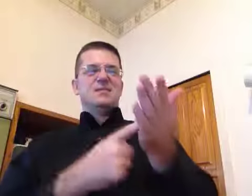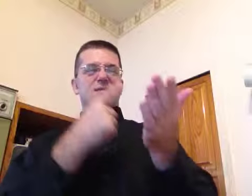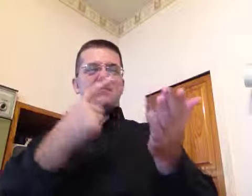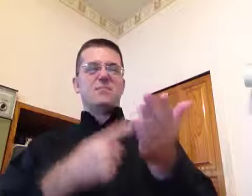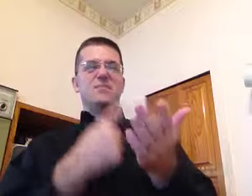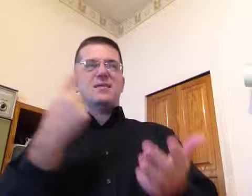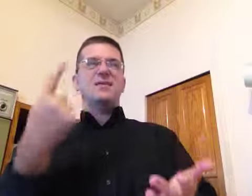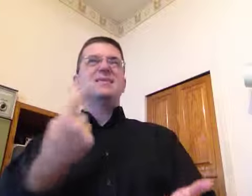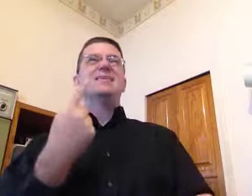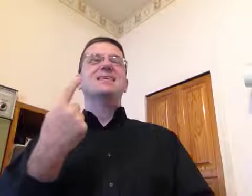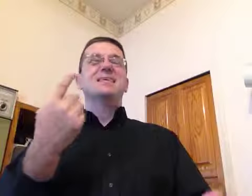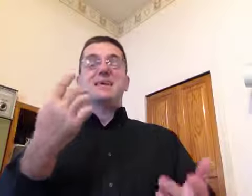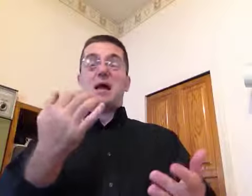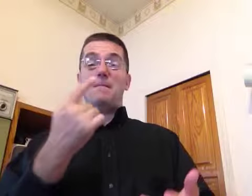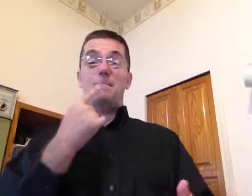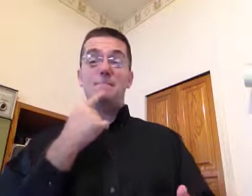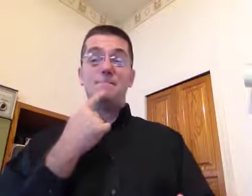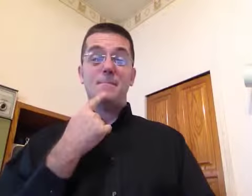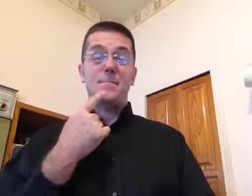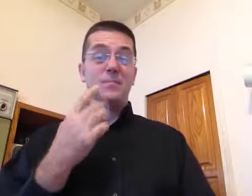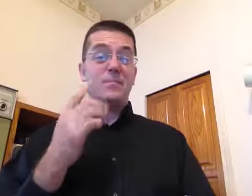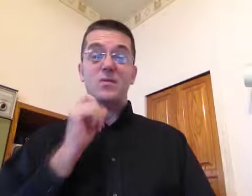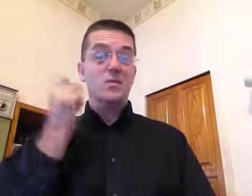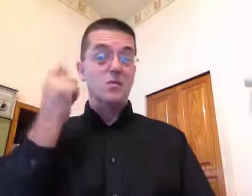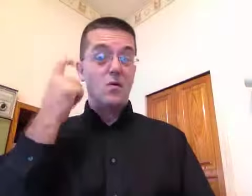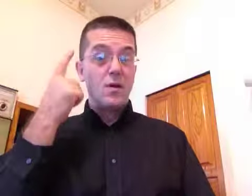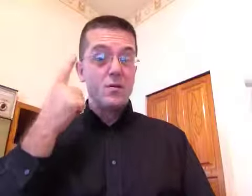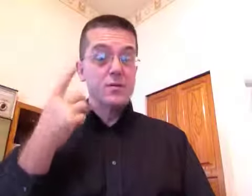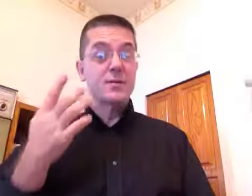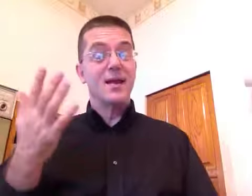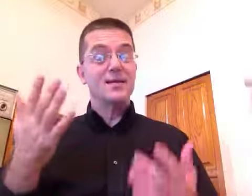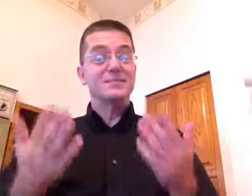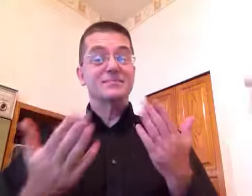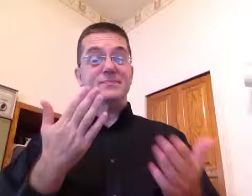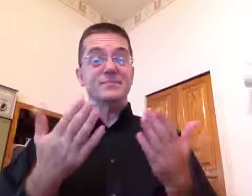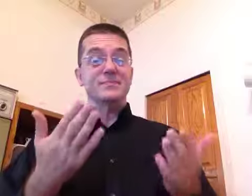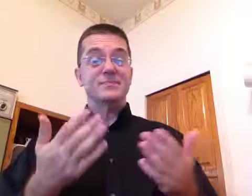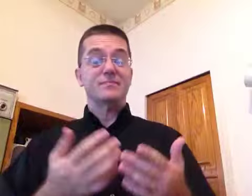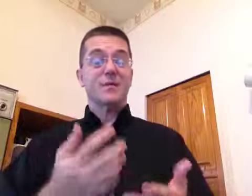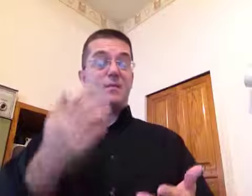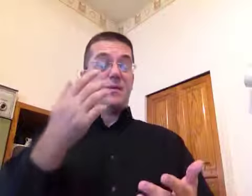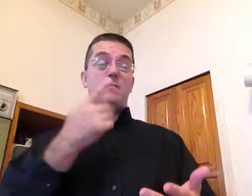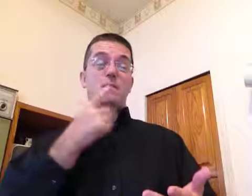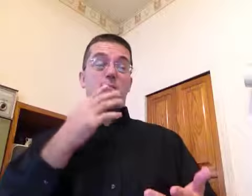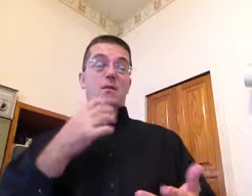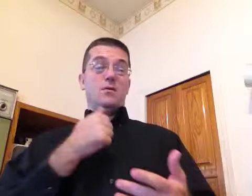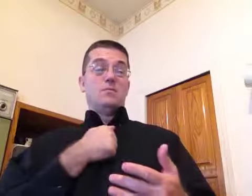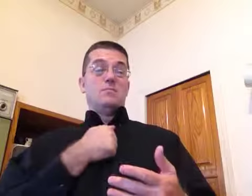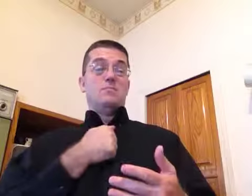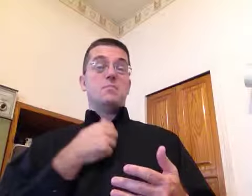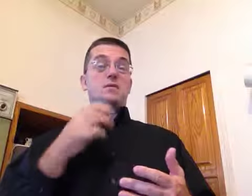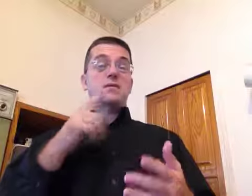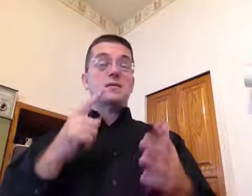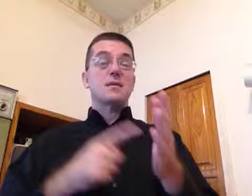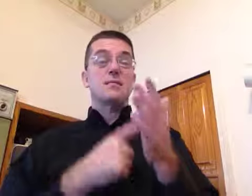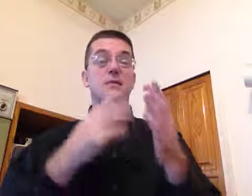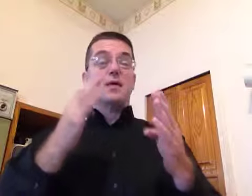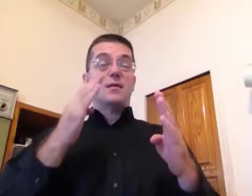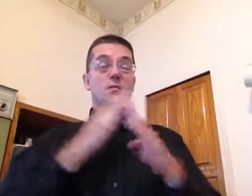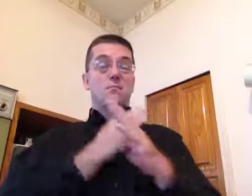changed in our deal? Maybe there's something you don't know about that's really bothering her. I mean, if you go